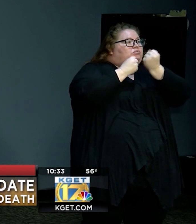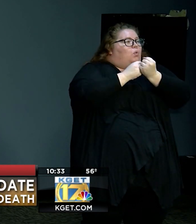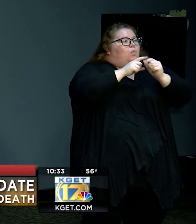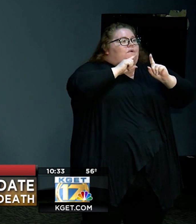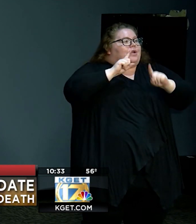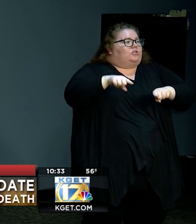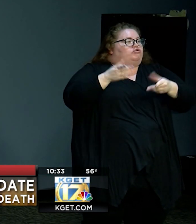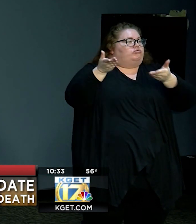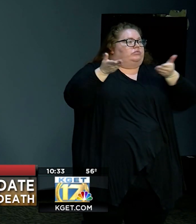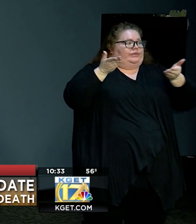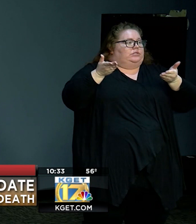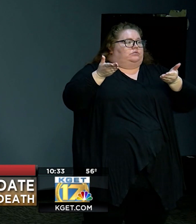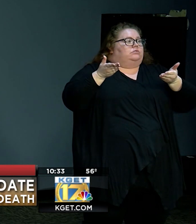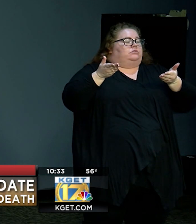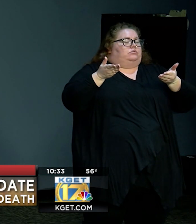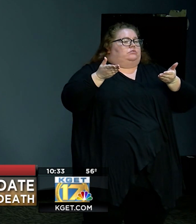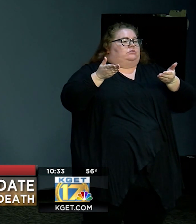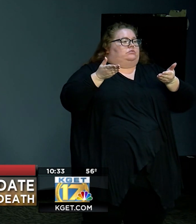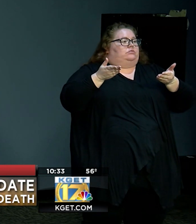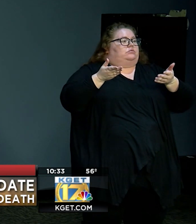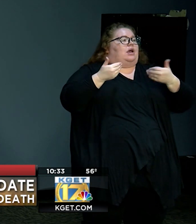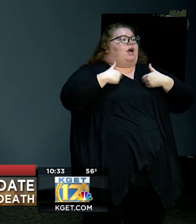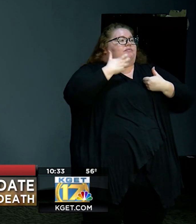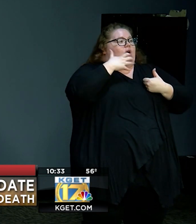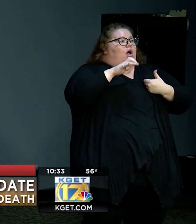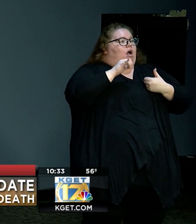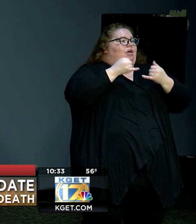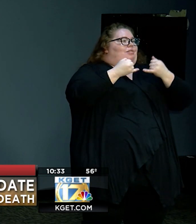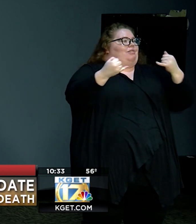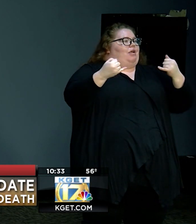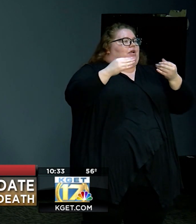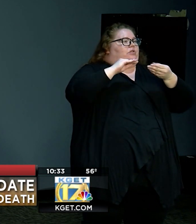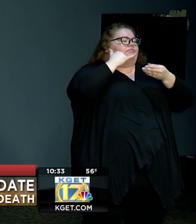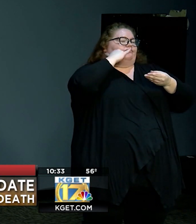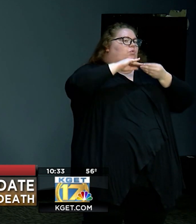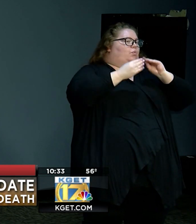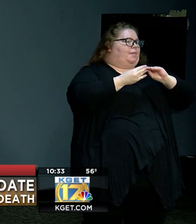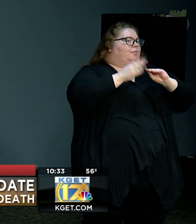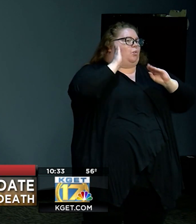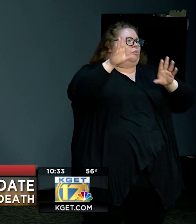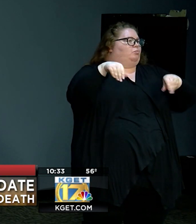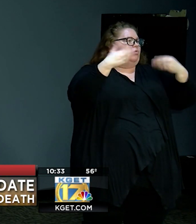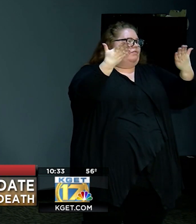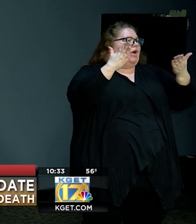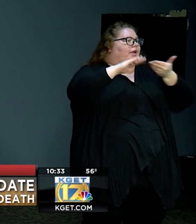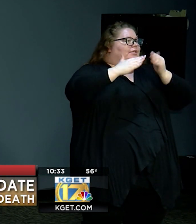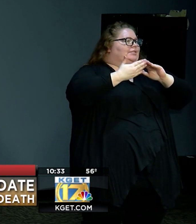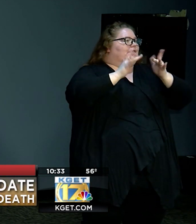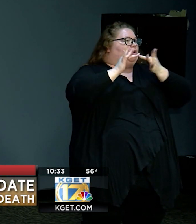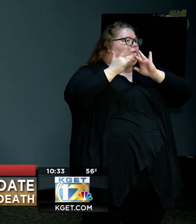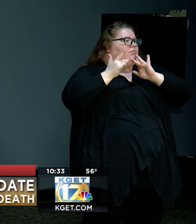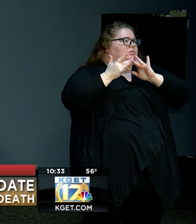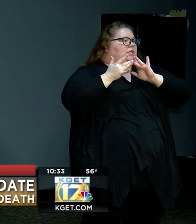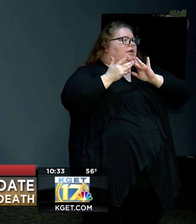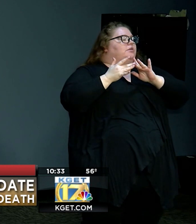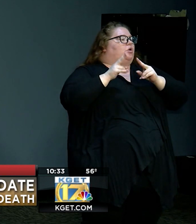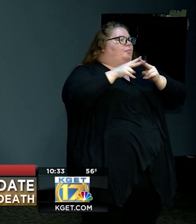services, as well as a hotline number that will be provided on the city's website and those partners'